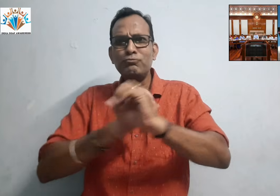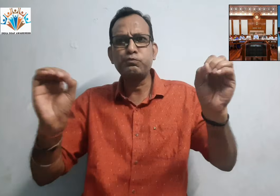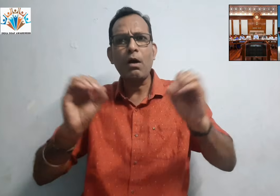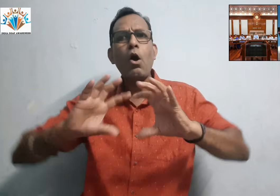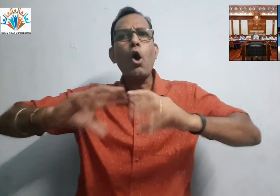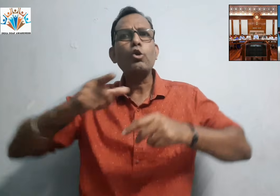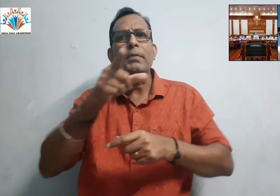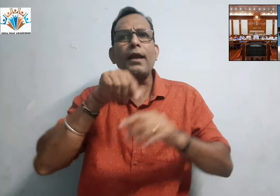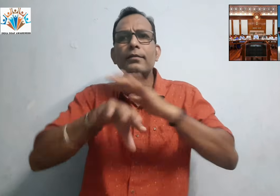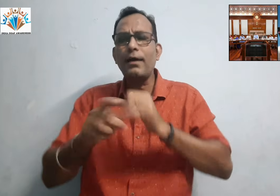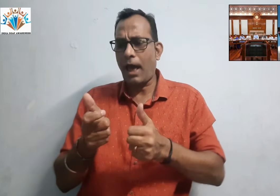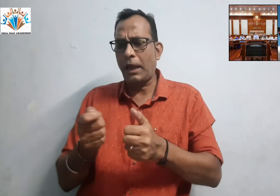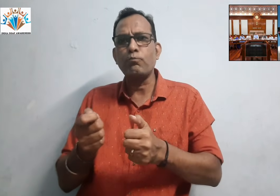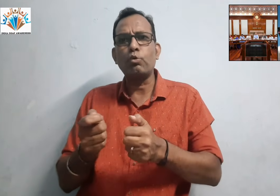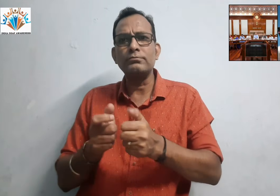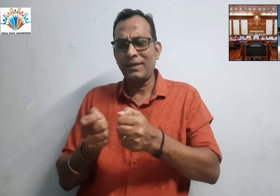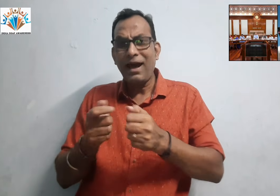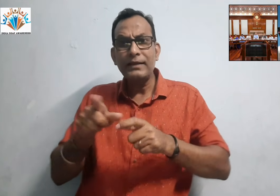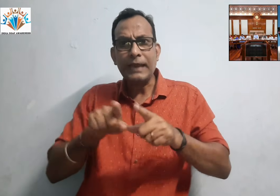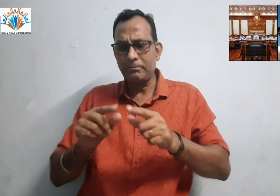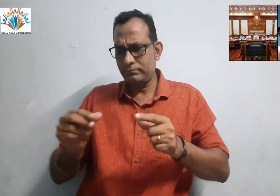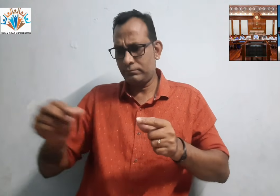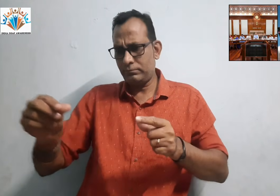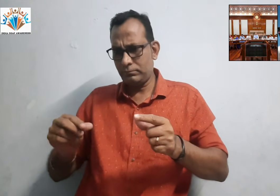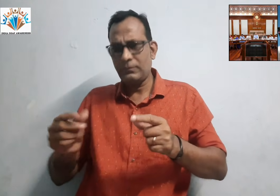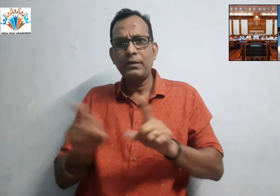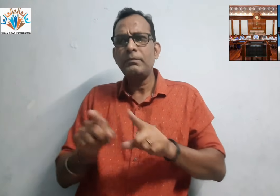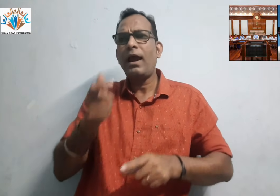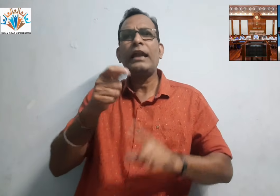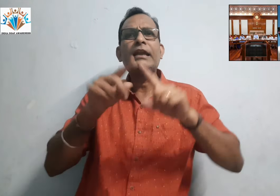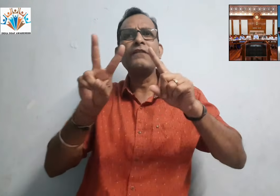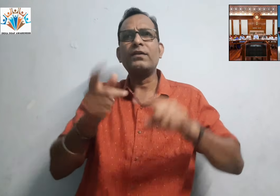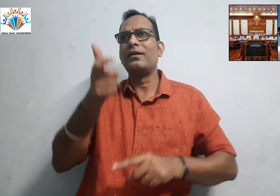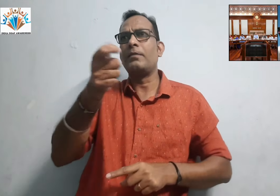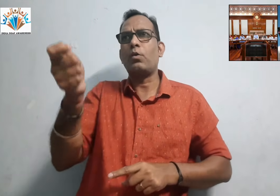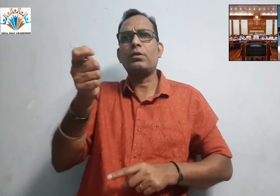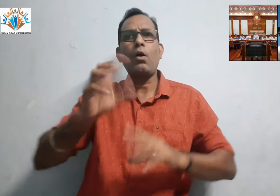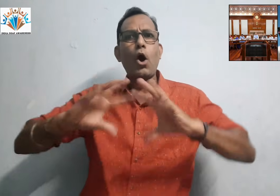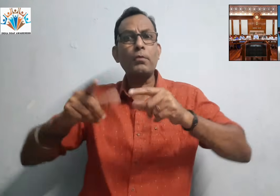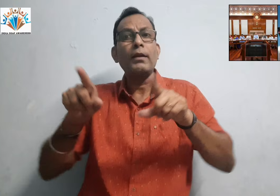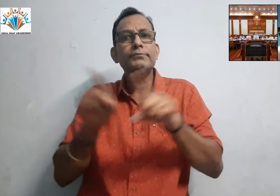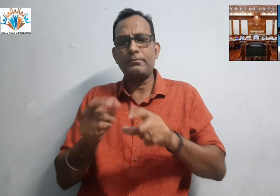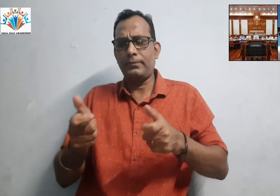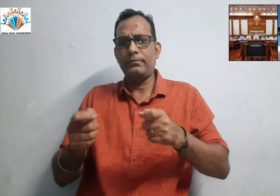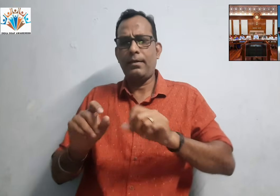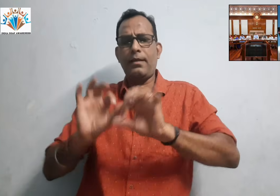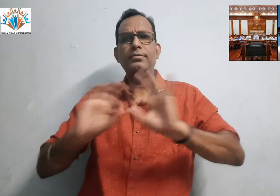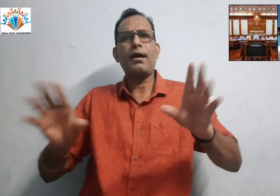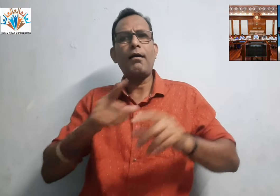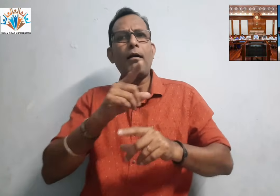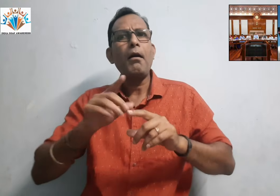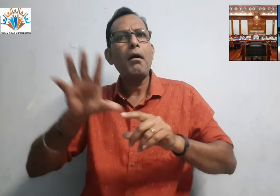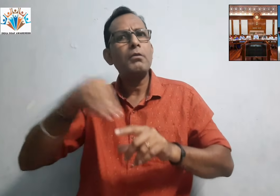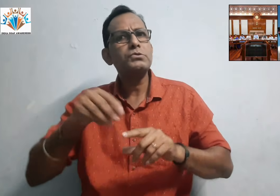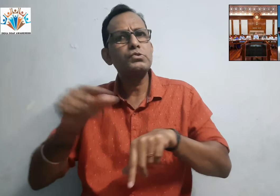so automatic and the remote, same TV remote, but then the sort